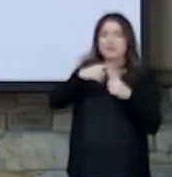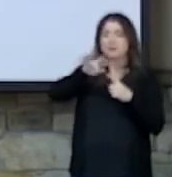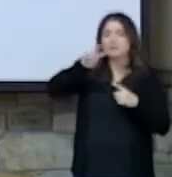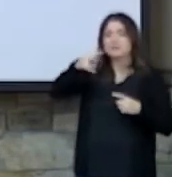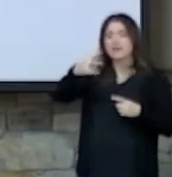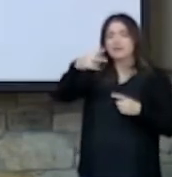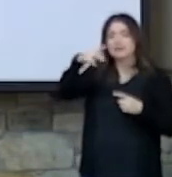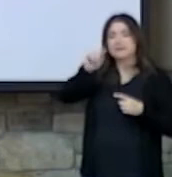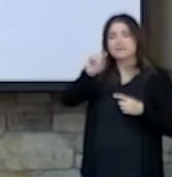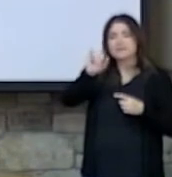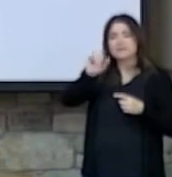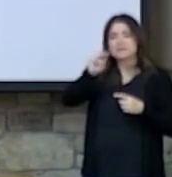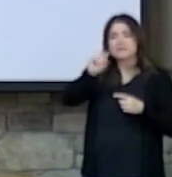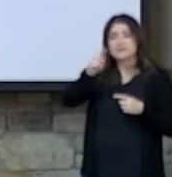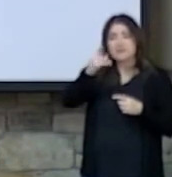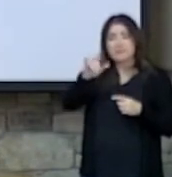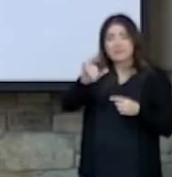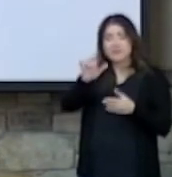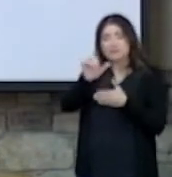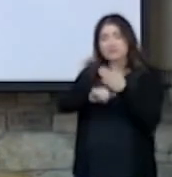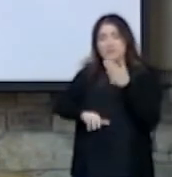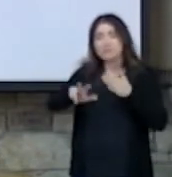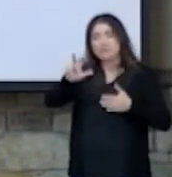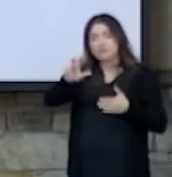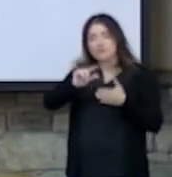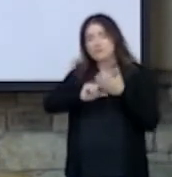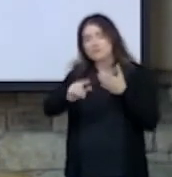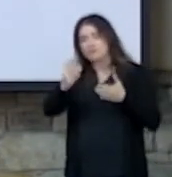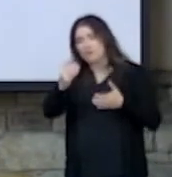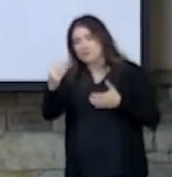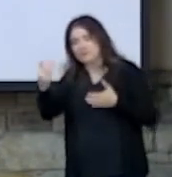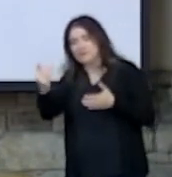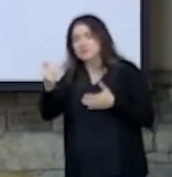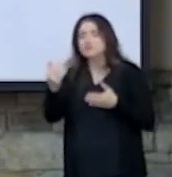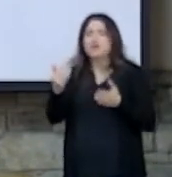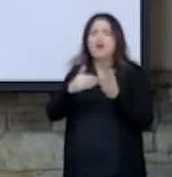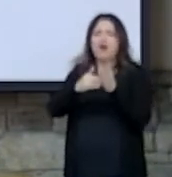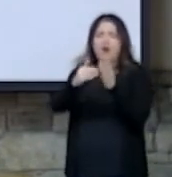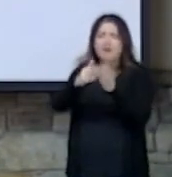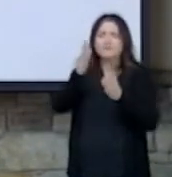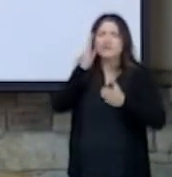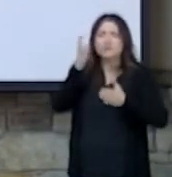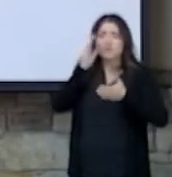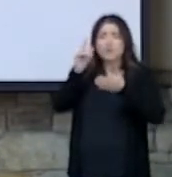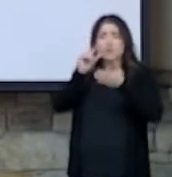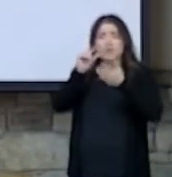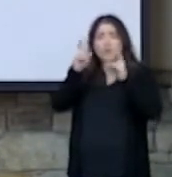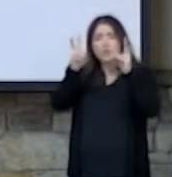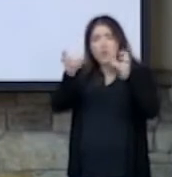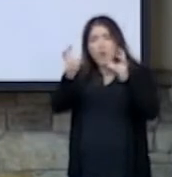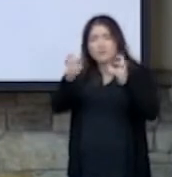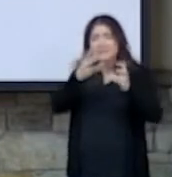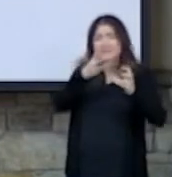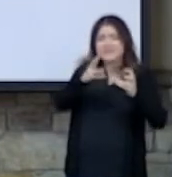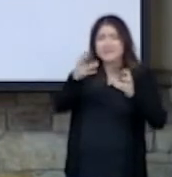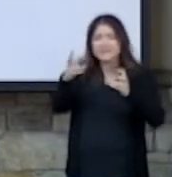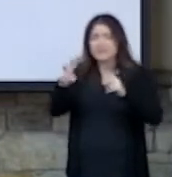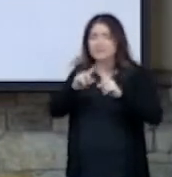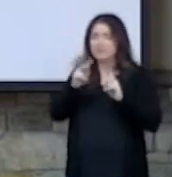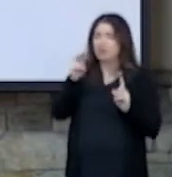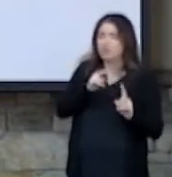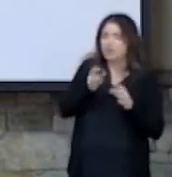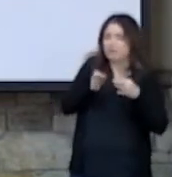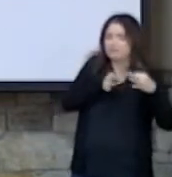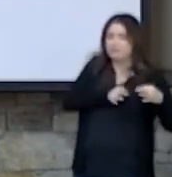chapter 3, verses 14 and 15. And many times we'll quote verses 16 and 17, but look at verses 14 and